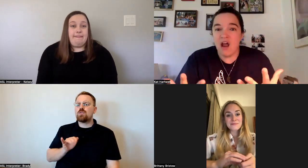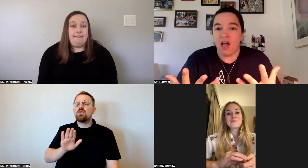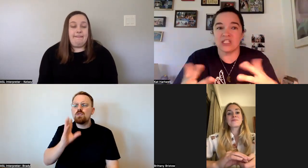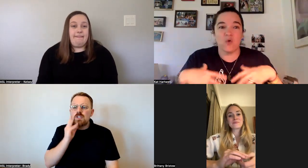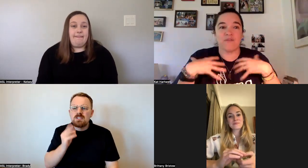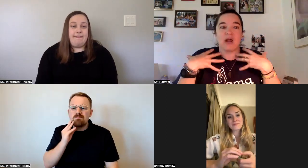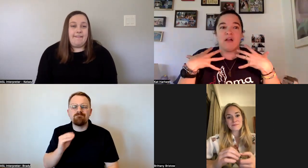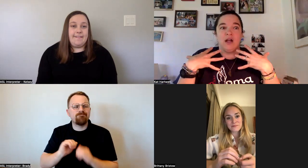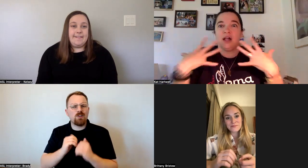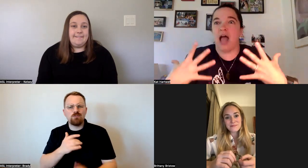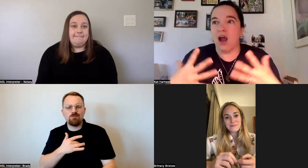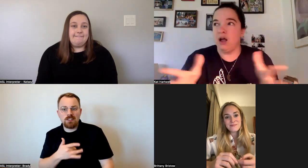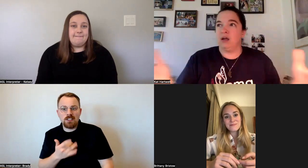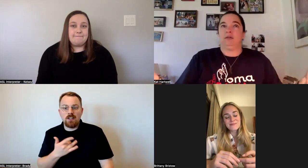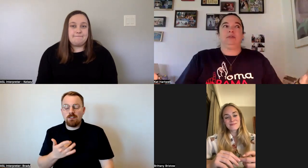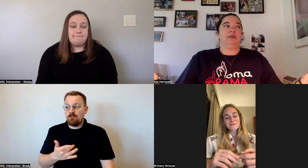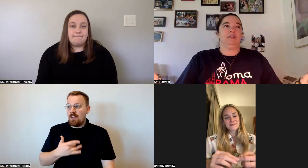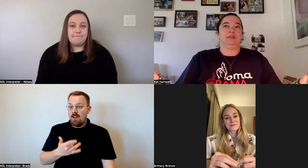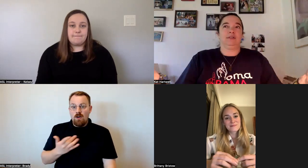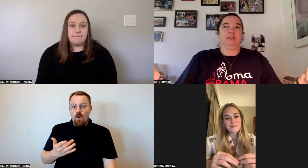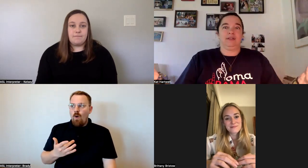do beer, like,